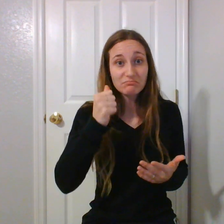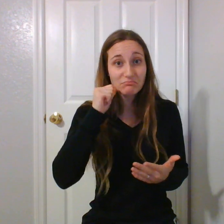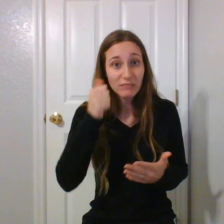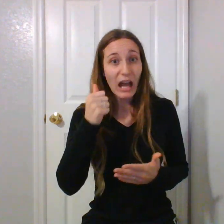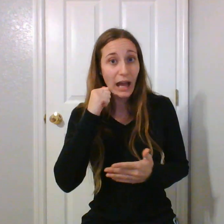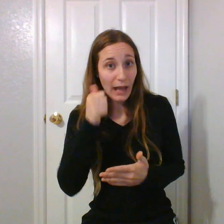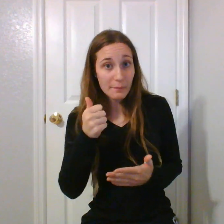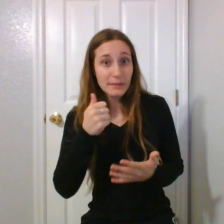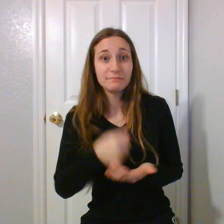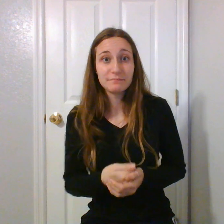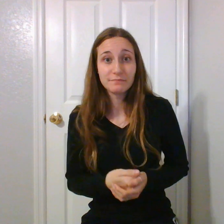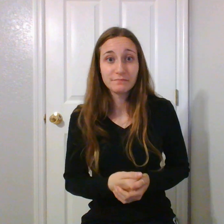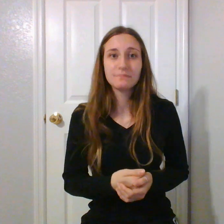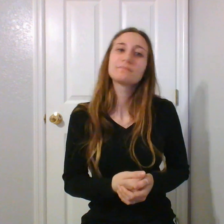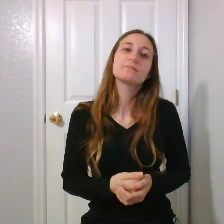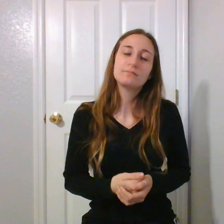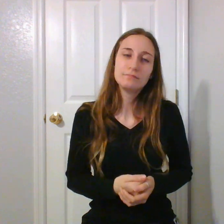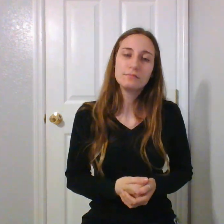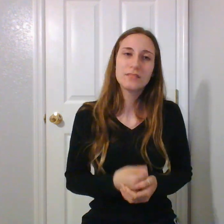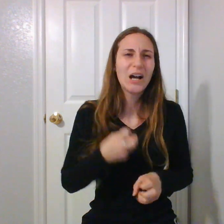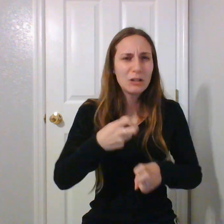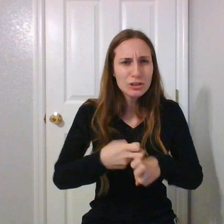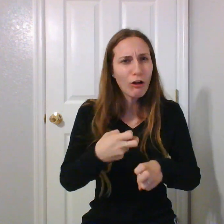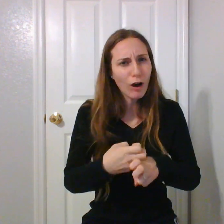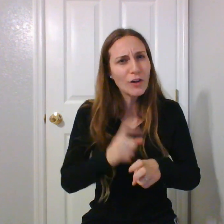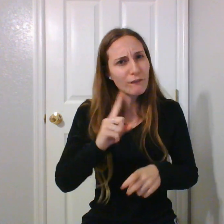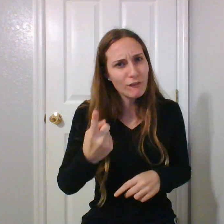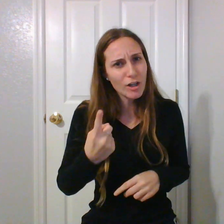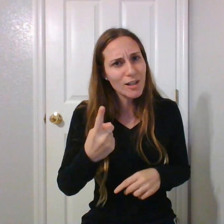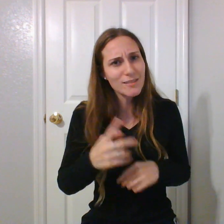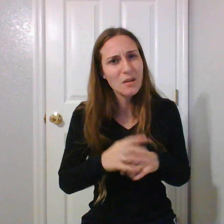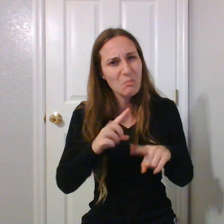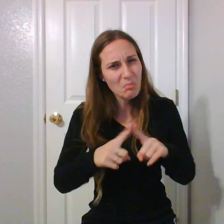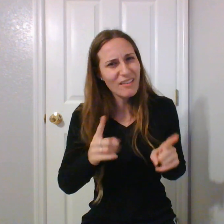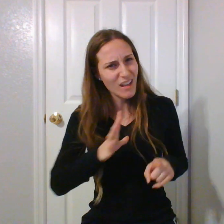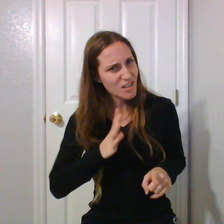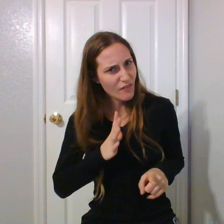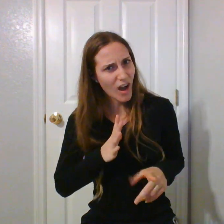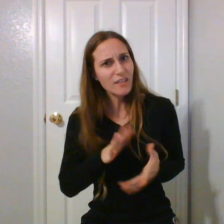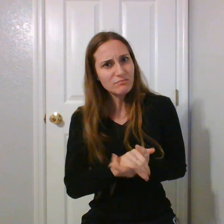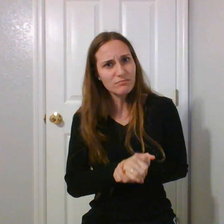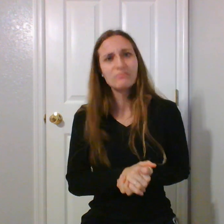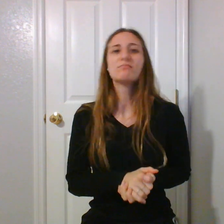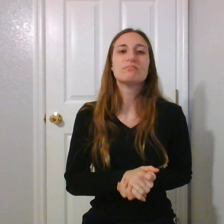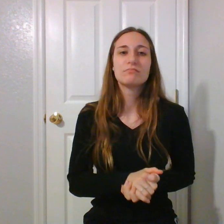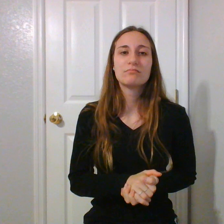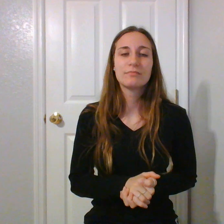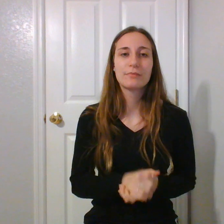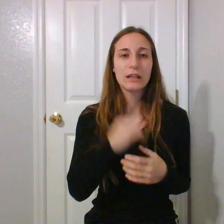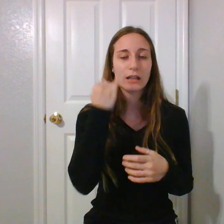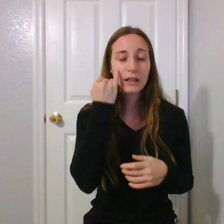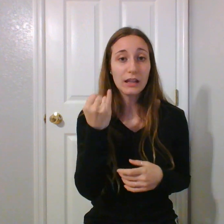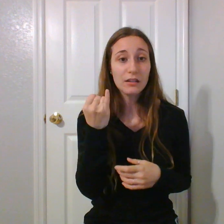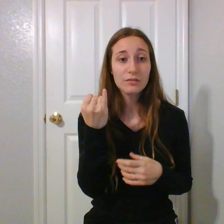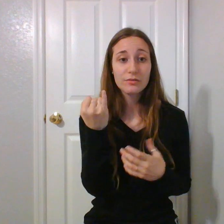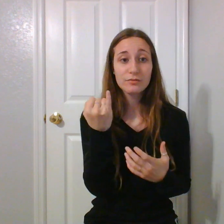into my routine so it might be a little bit hard at first but don't beat yourself up over that and give yourself a break like if you don't want to wake up at five in